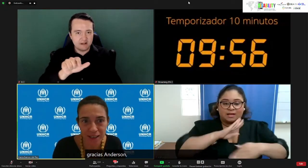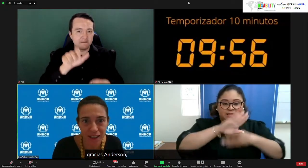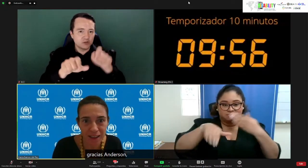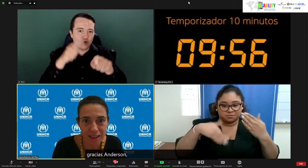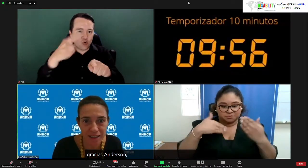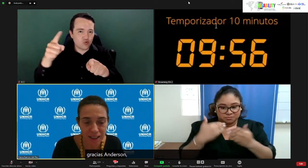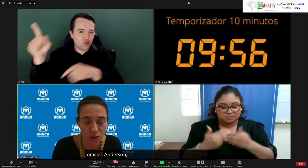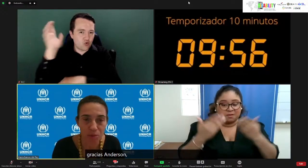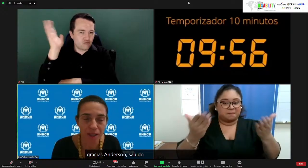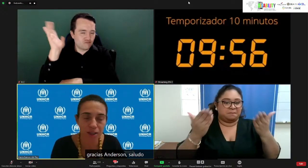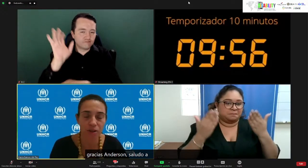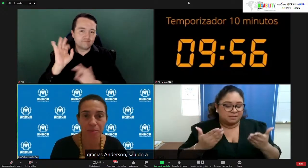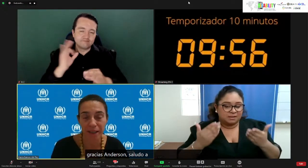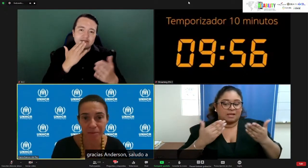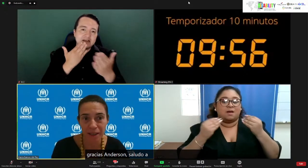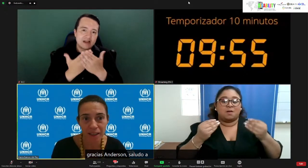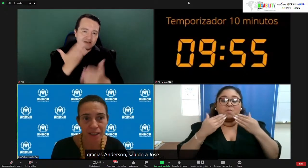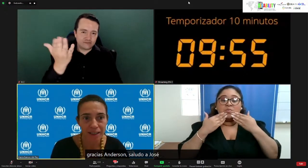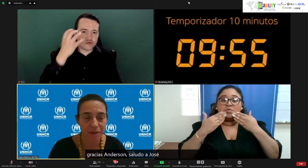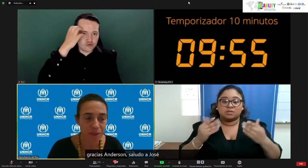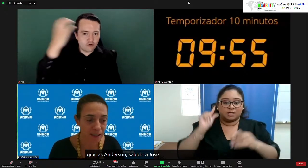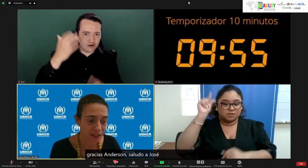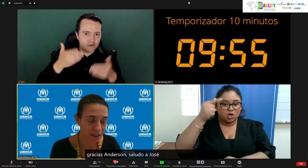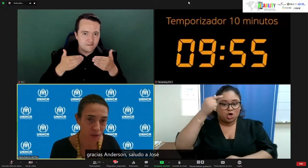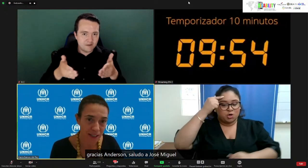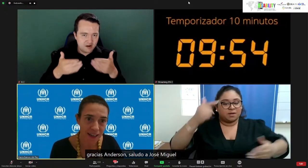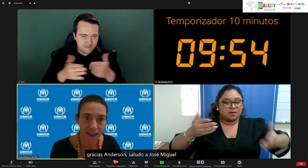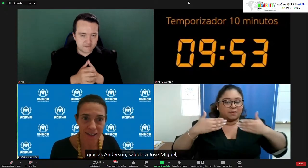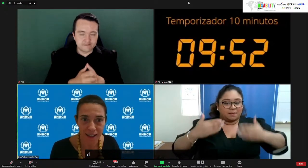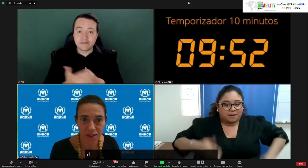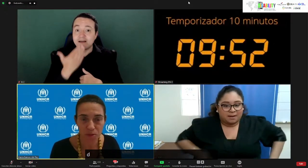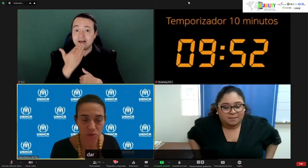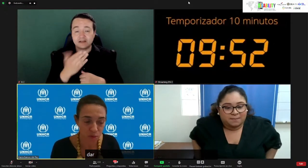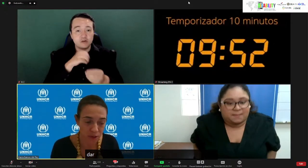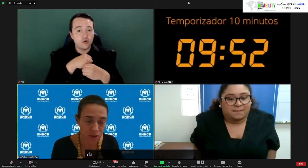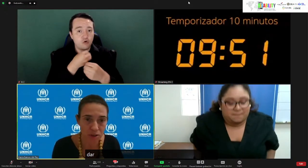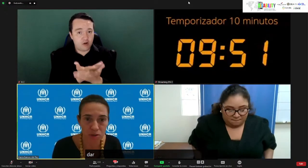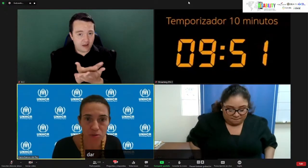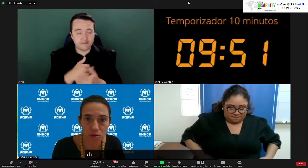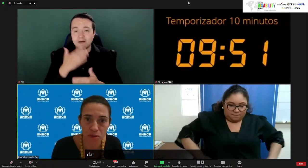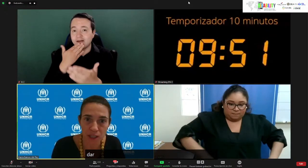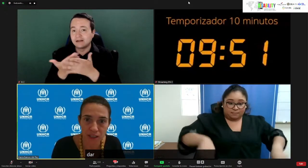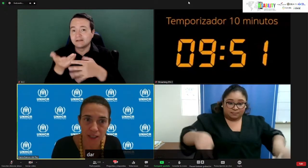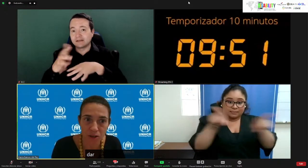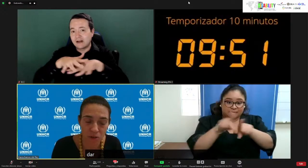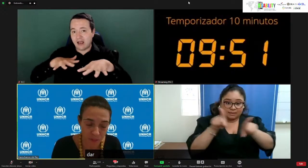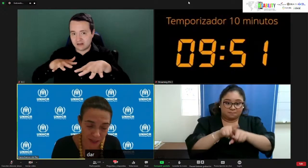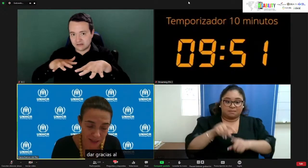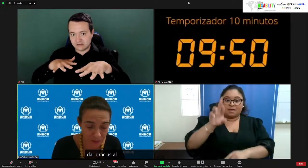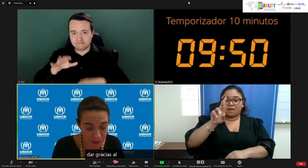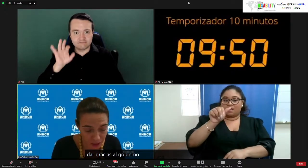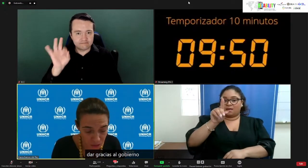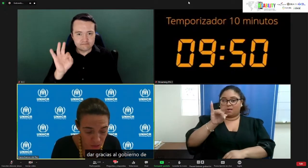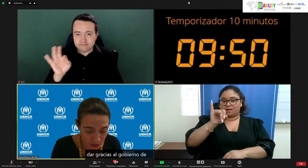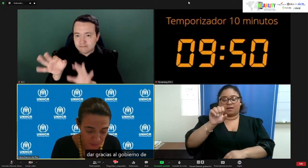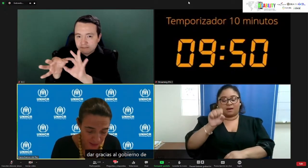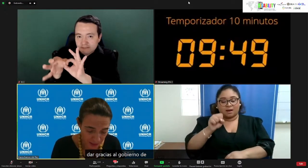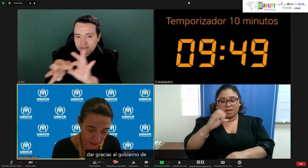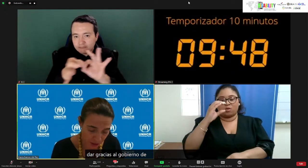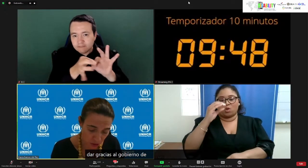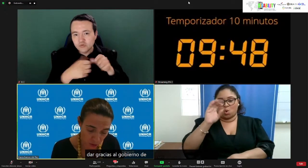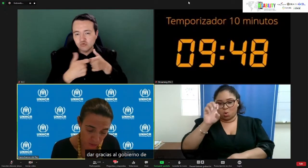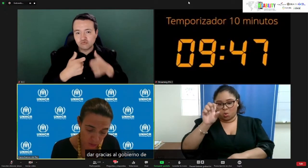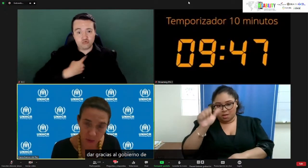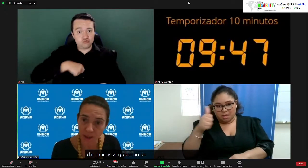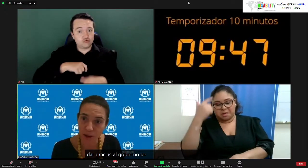panelists and of course thank the government of panama oh yes riyad is of course which is a